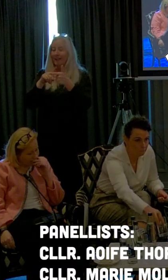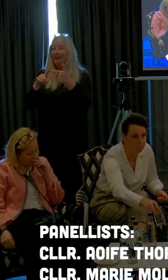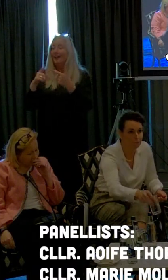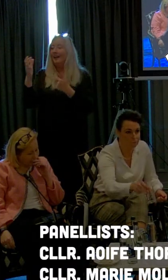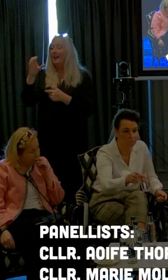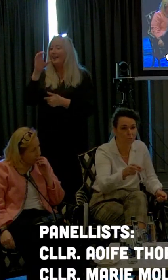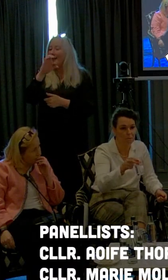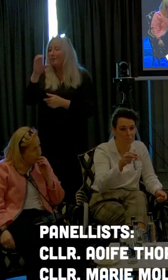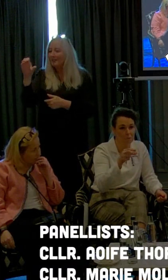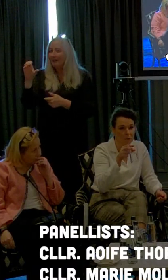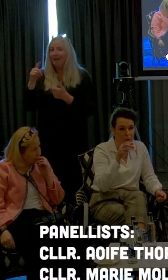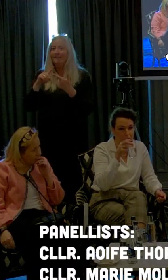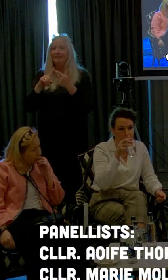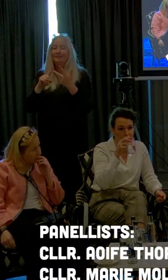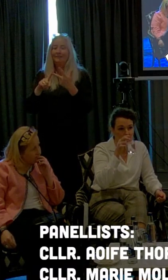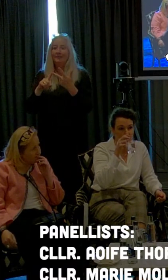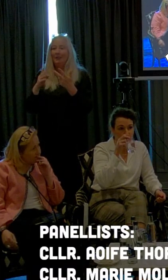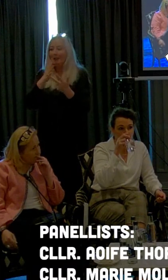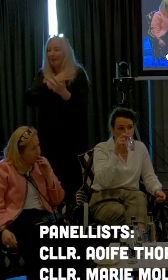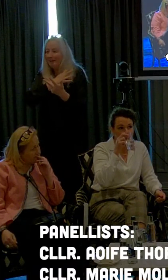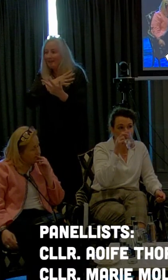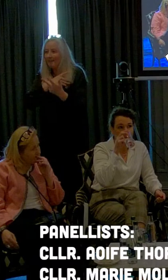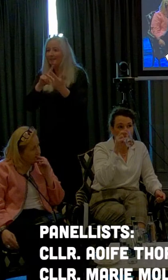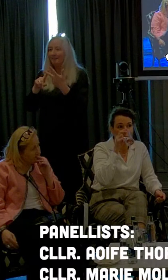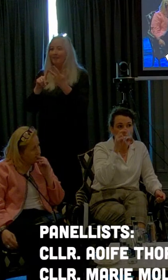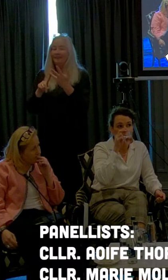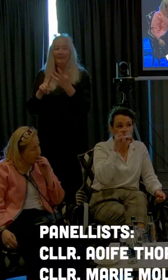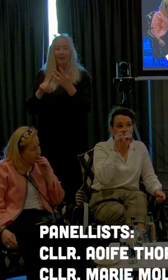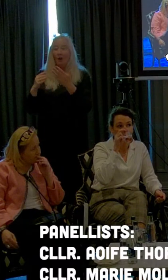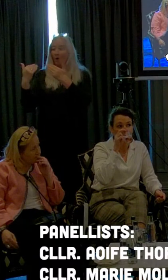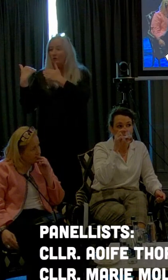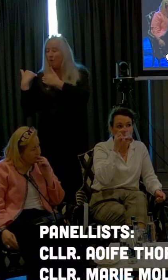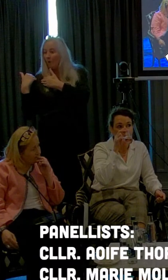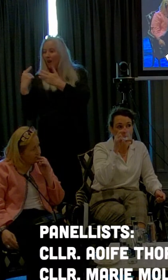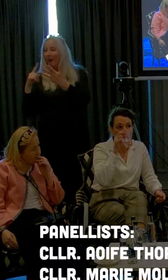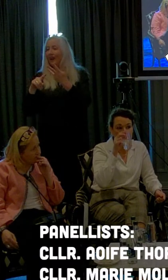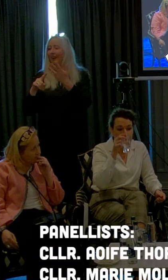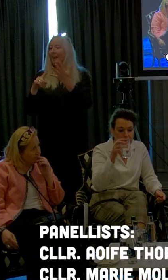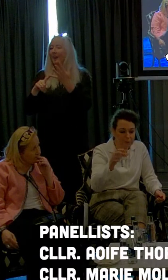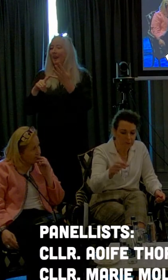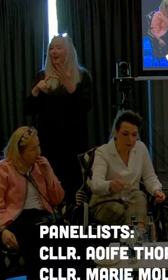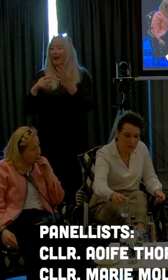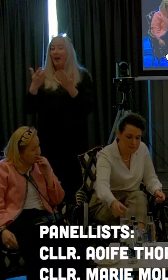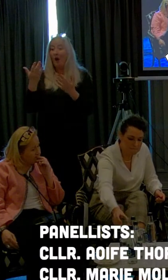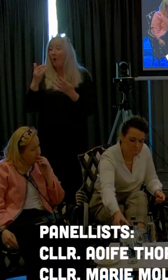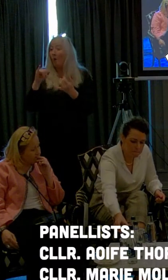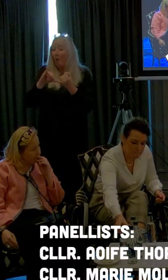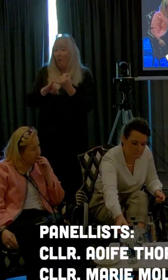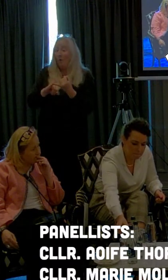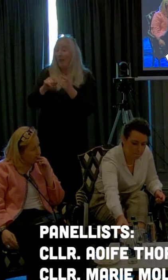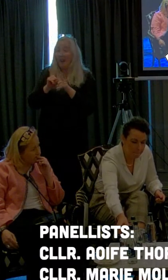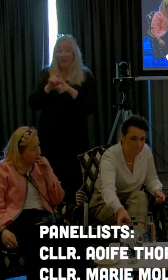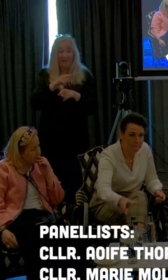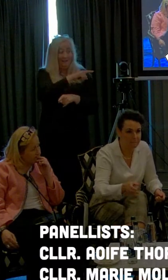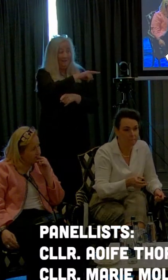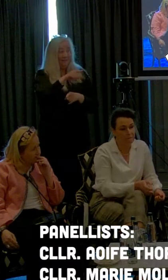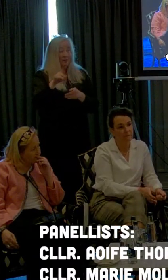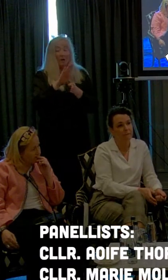the councillors, and even that whole sort of profiling of people for role models or whatever for the